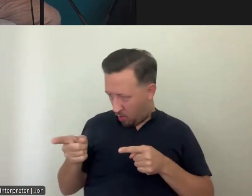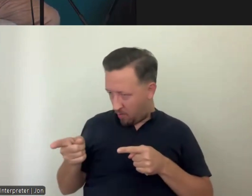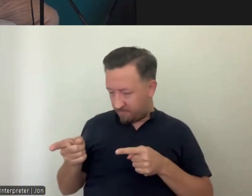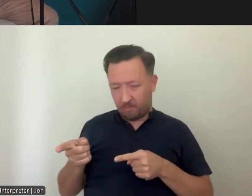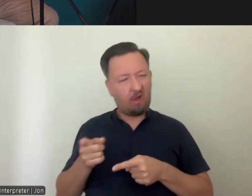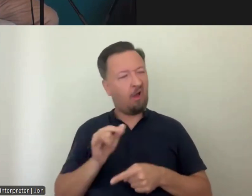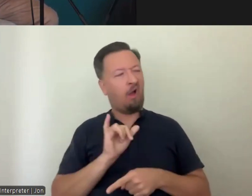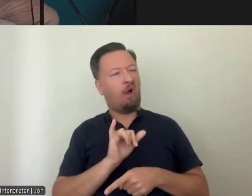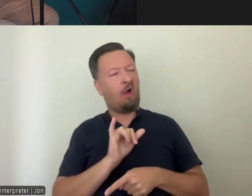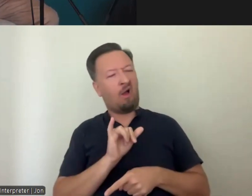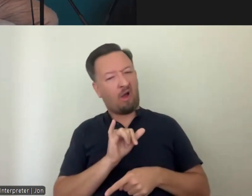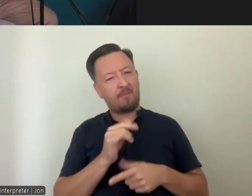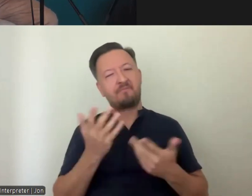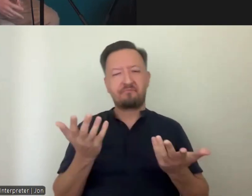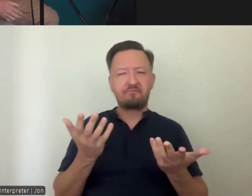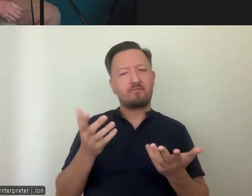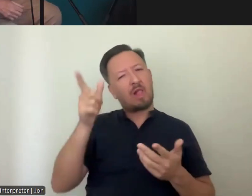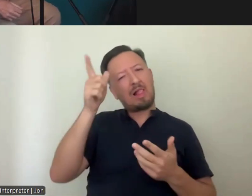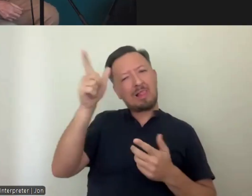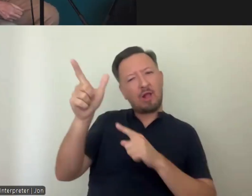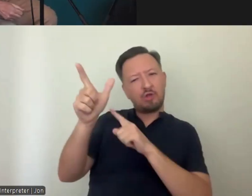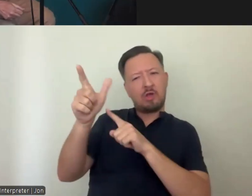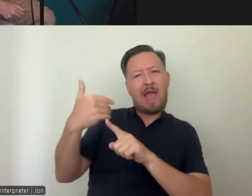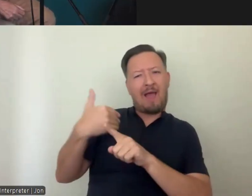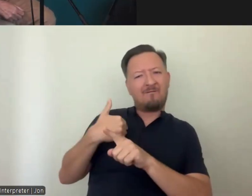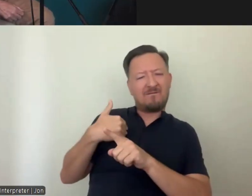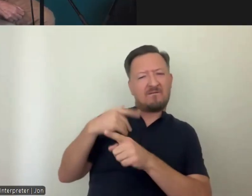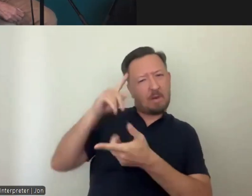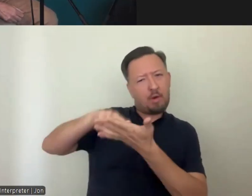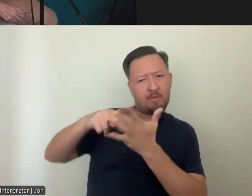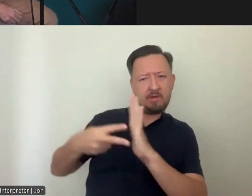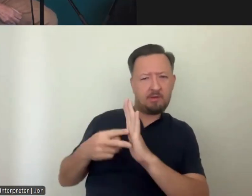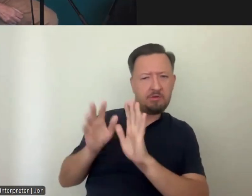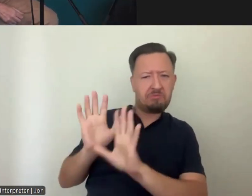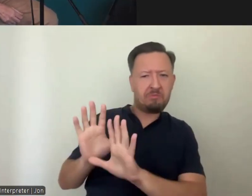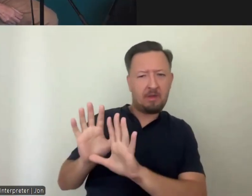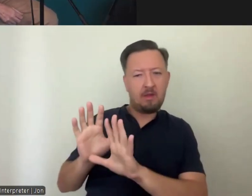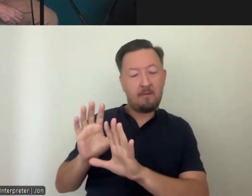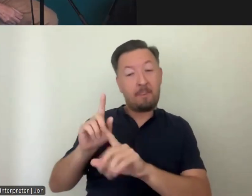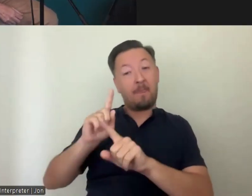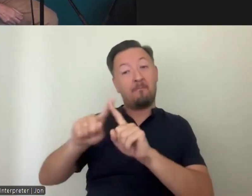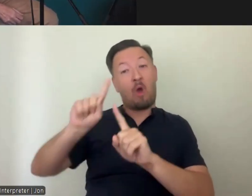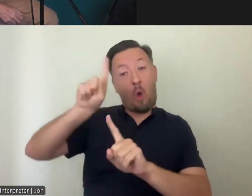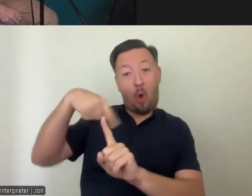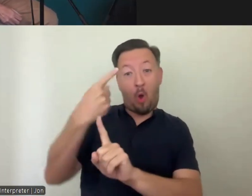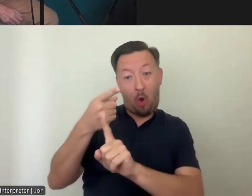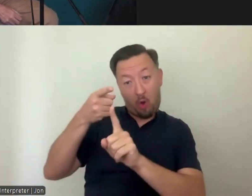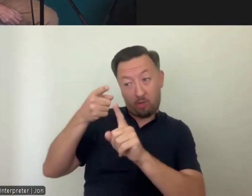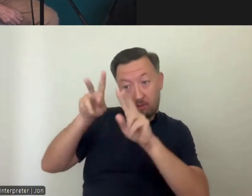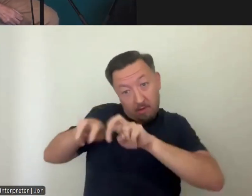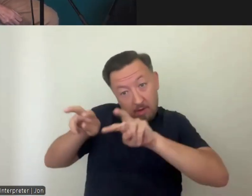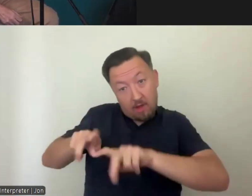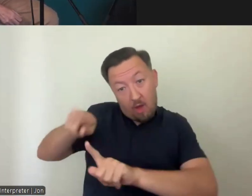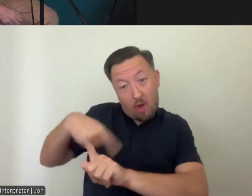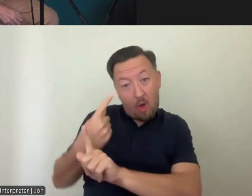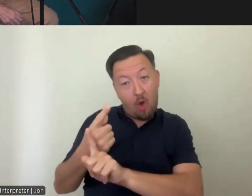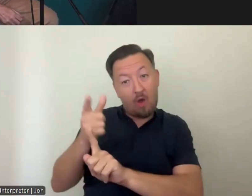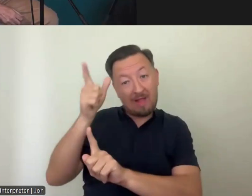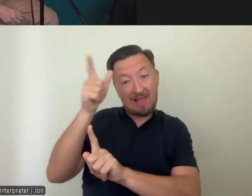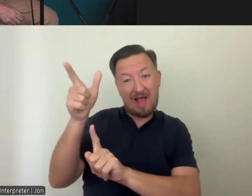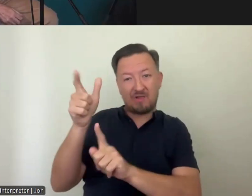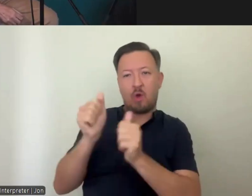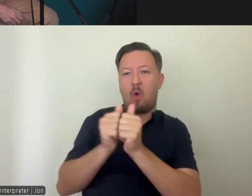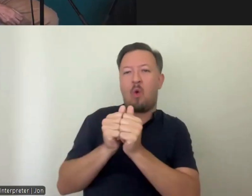is something to be said for the study of logic. But for the study of logic for logic's sake, for its own sake, without any